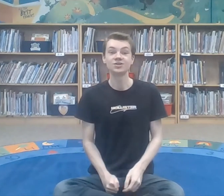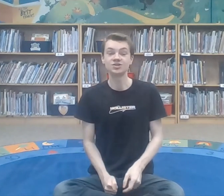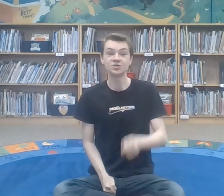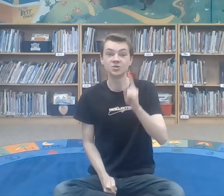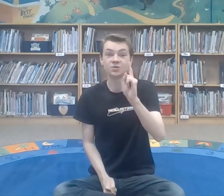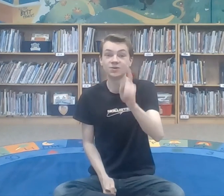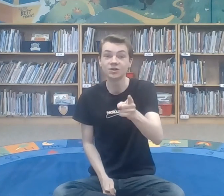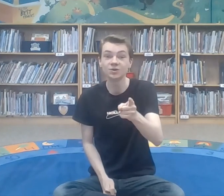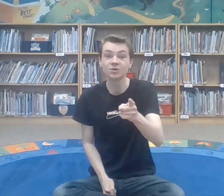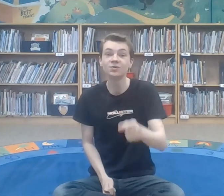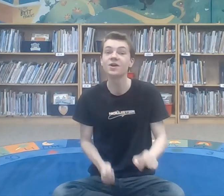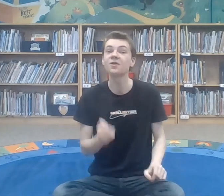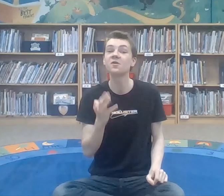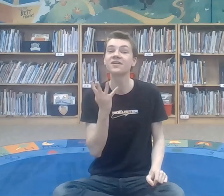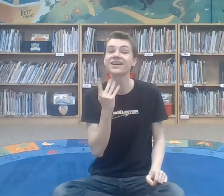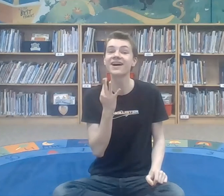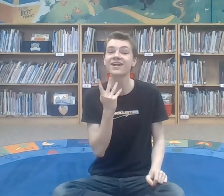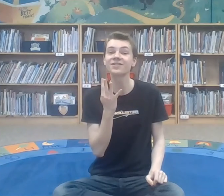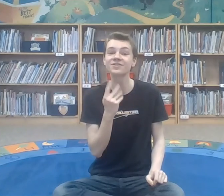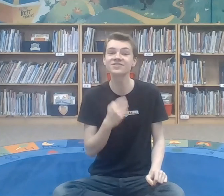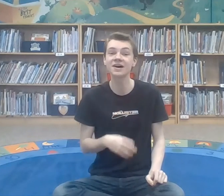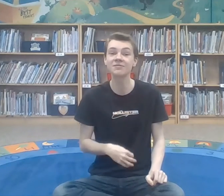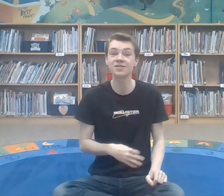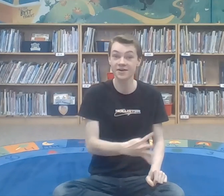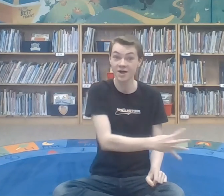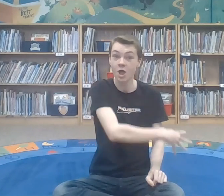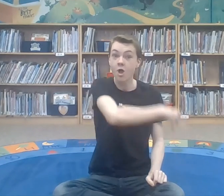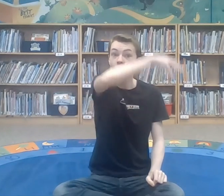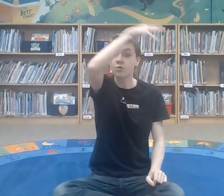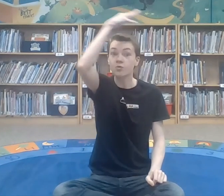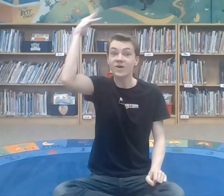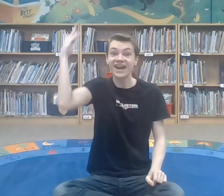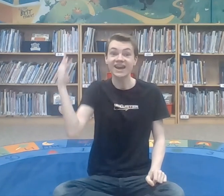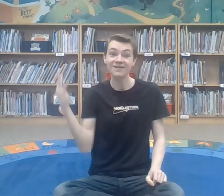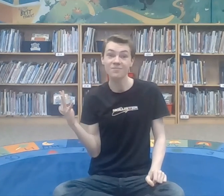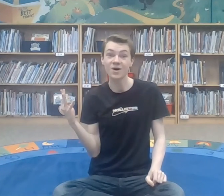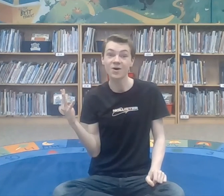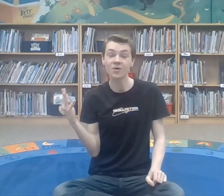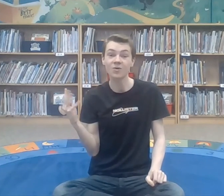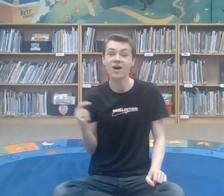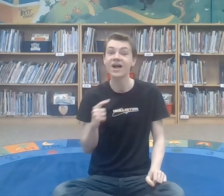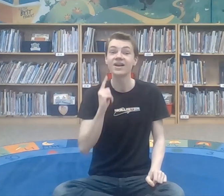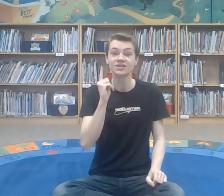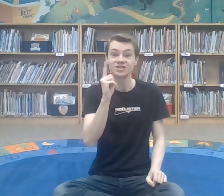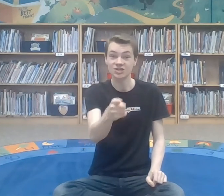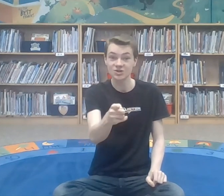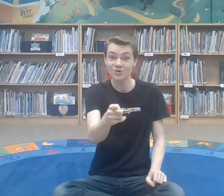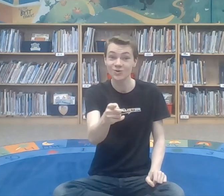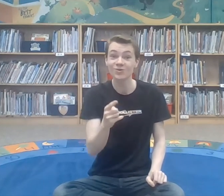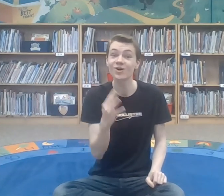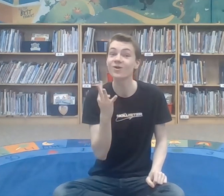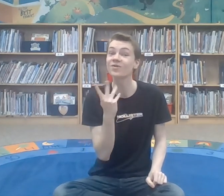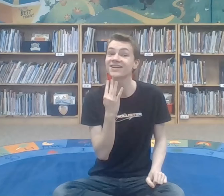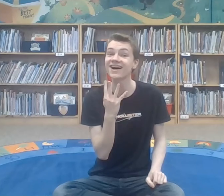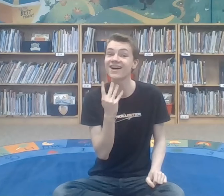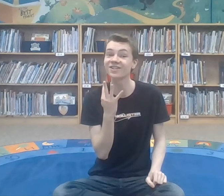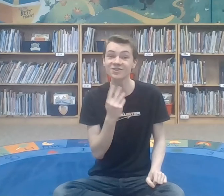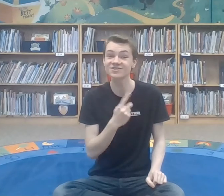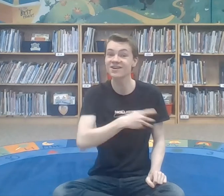Do you know the colors of the rainbow? Do you know the colors of